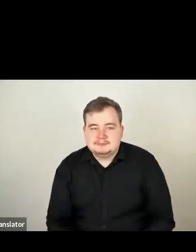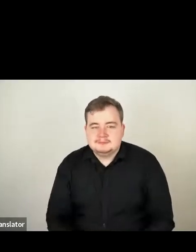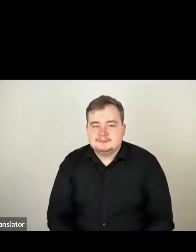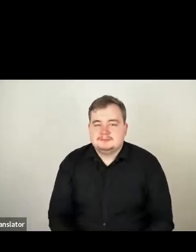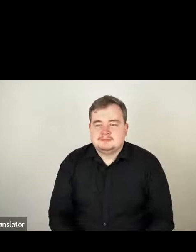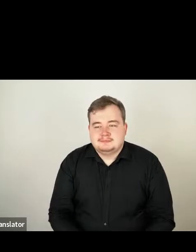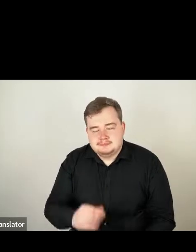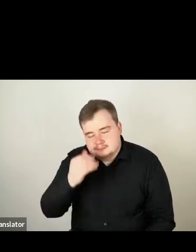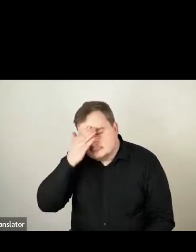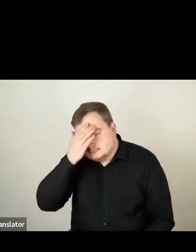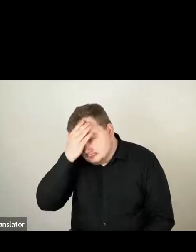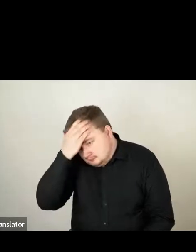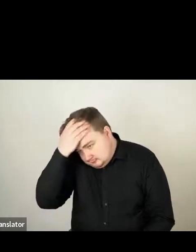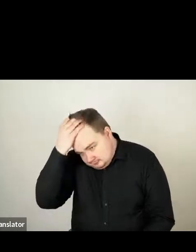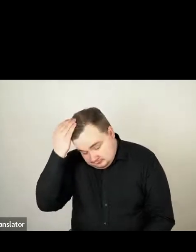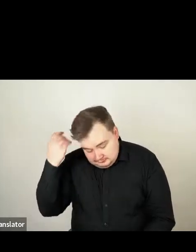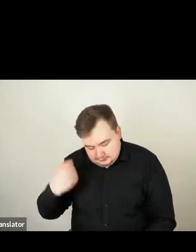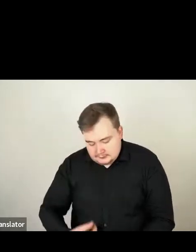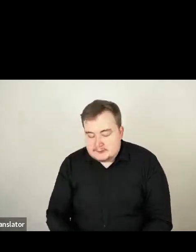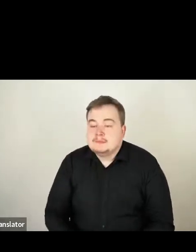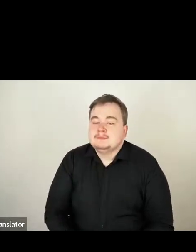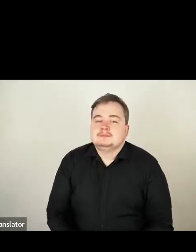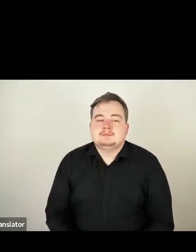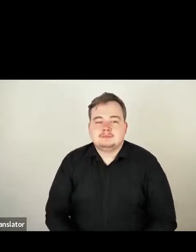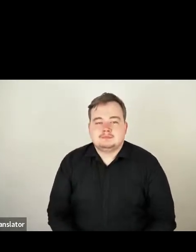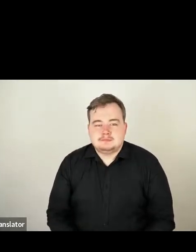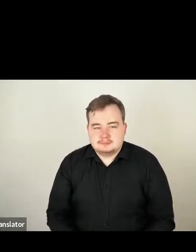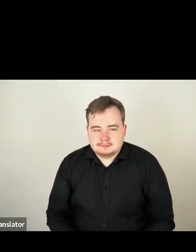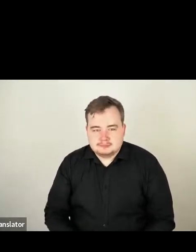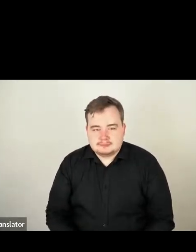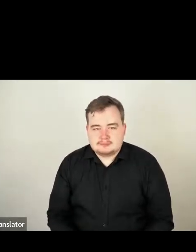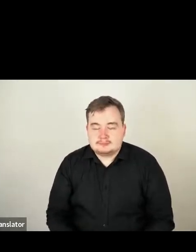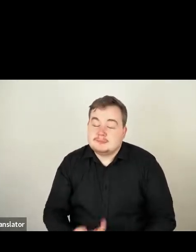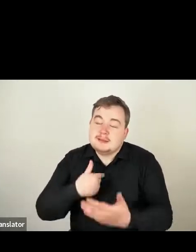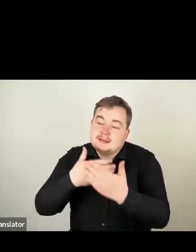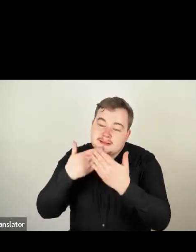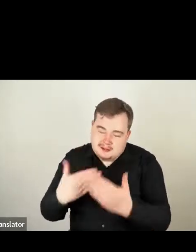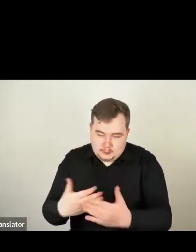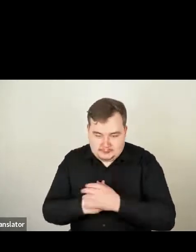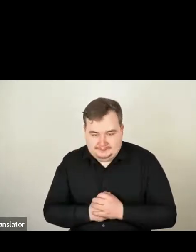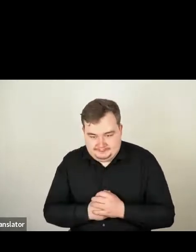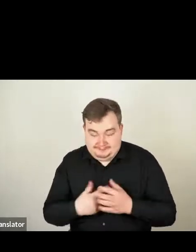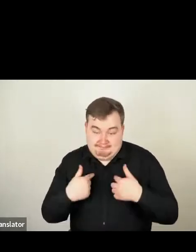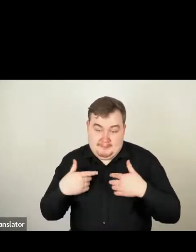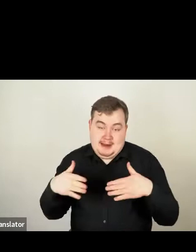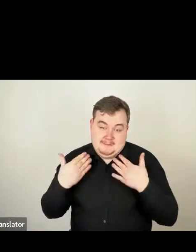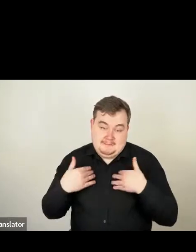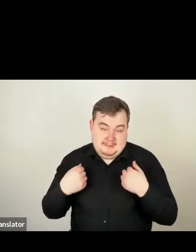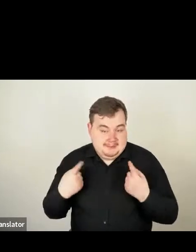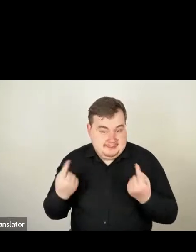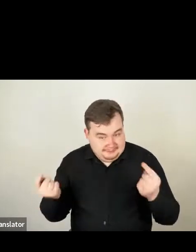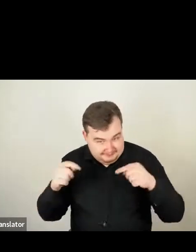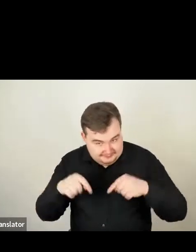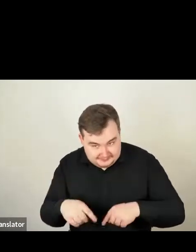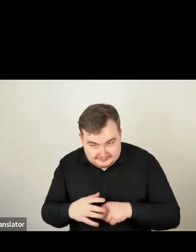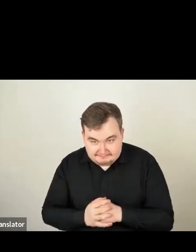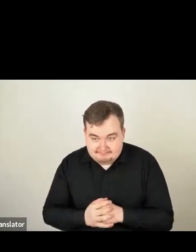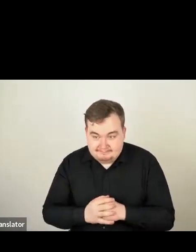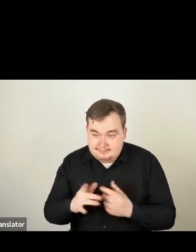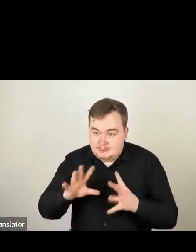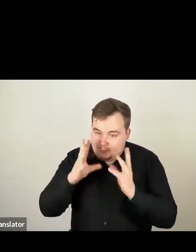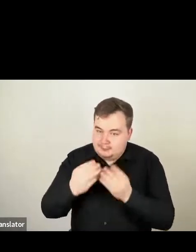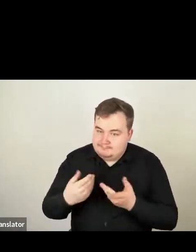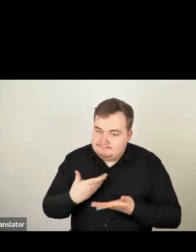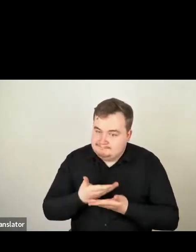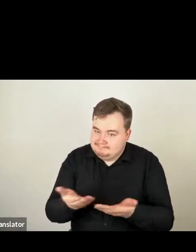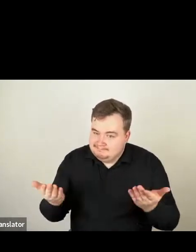It's a very great pleasure to be here with all the participants that are